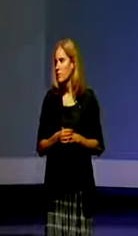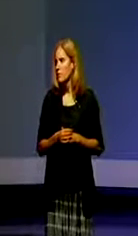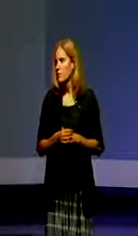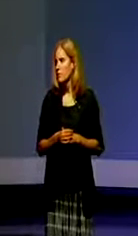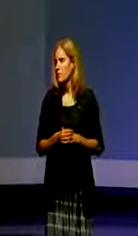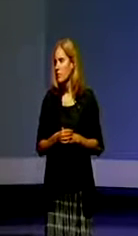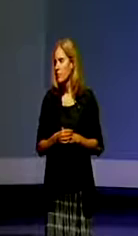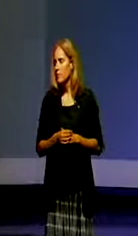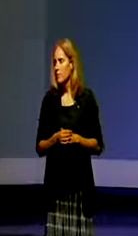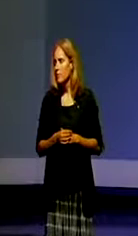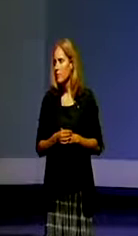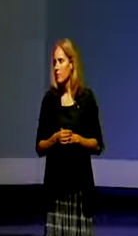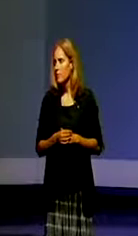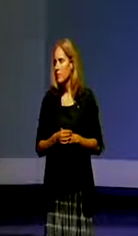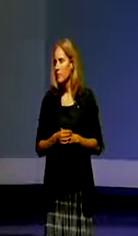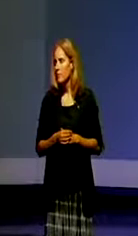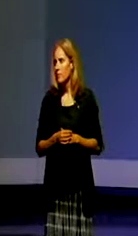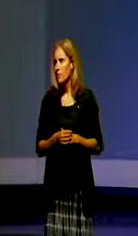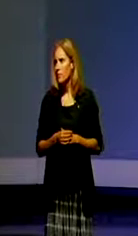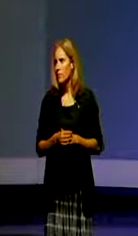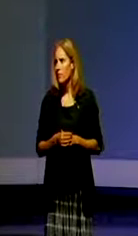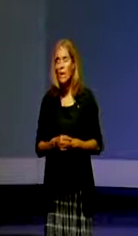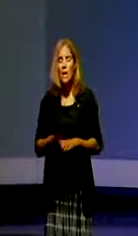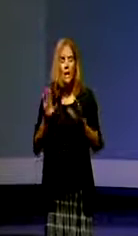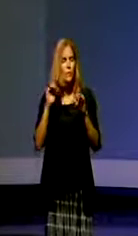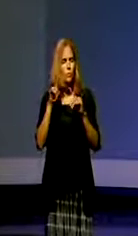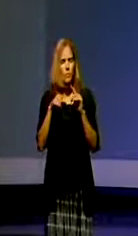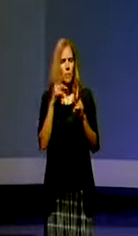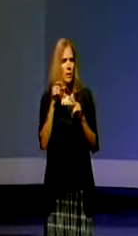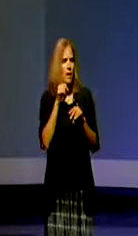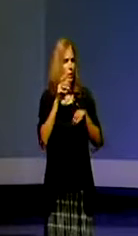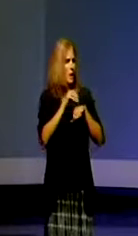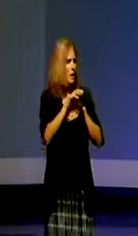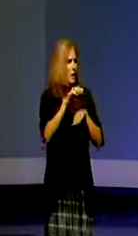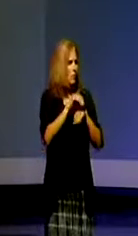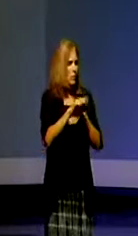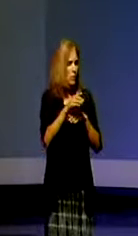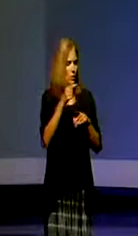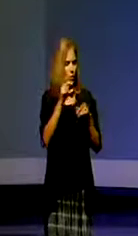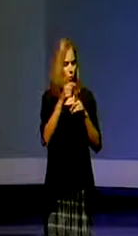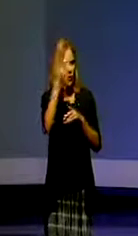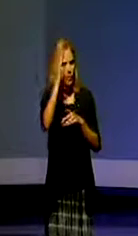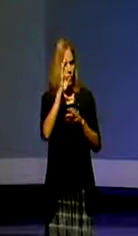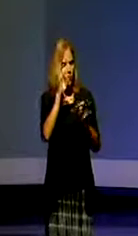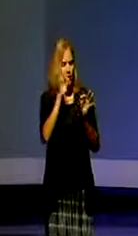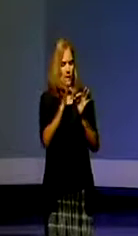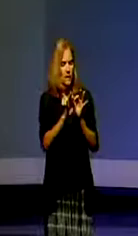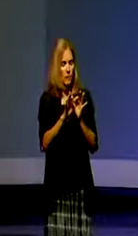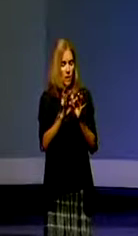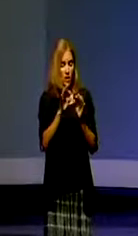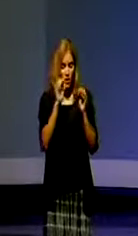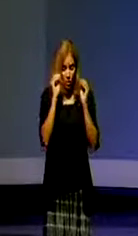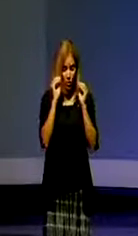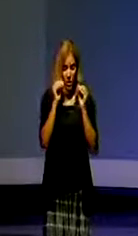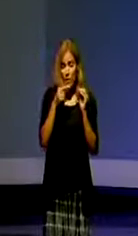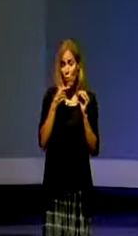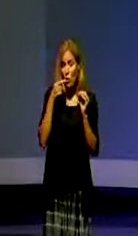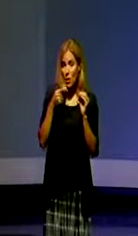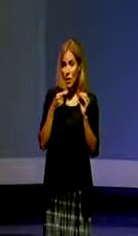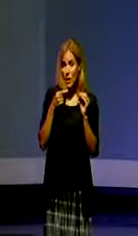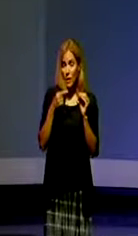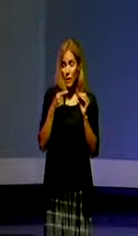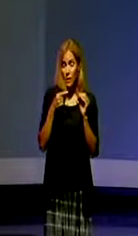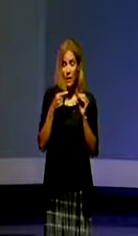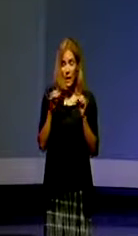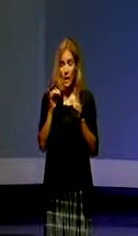It's amazing when people have not been exposed to the Word of God, when it's just simply taught and proclaimed